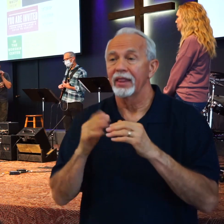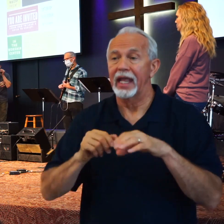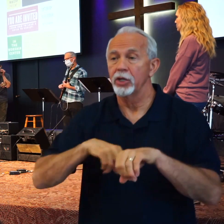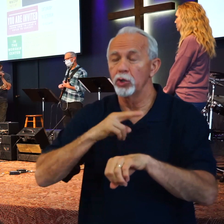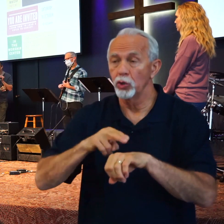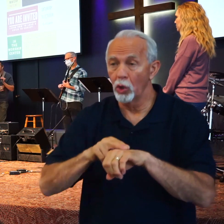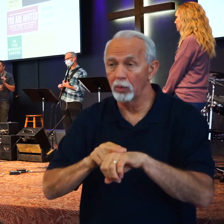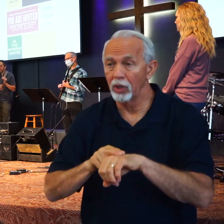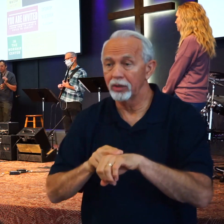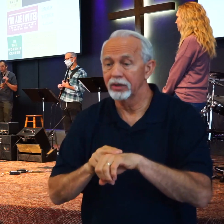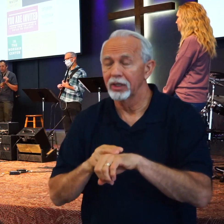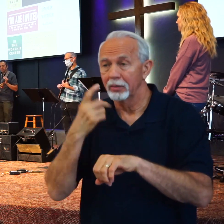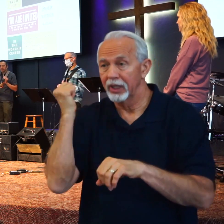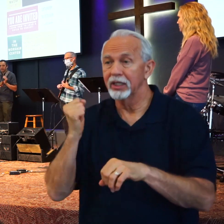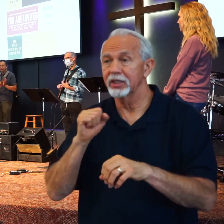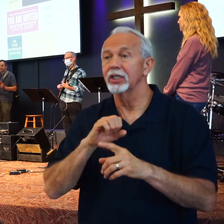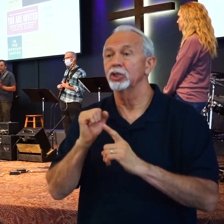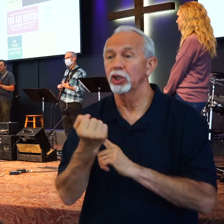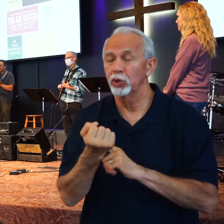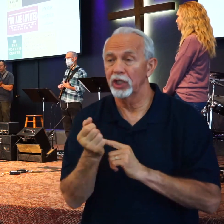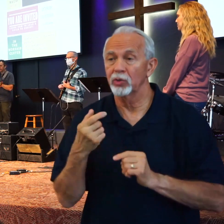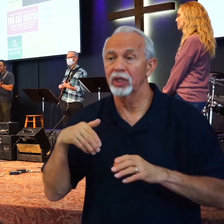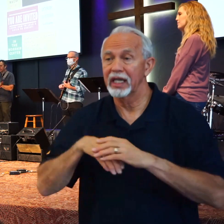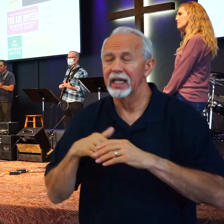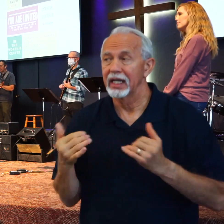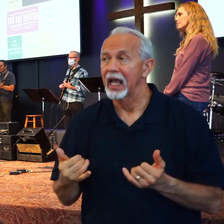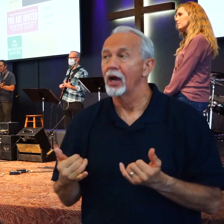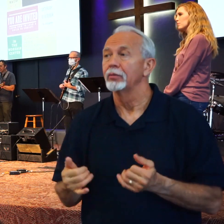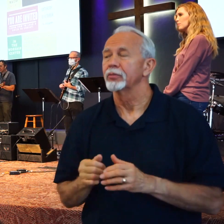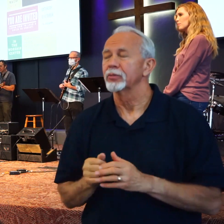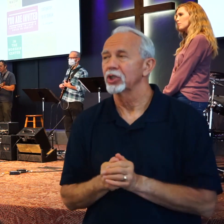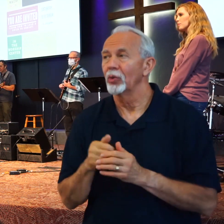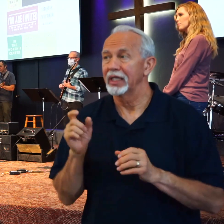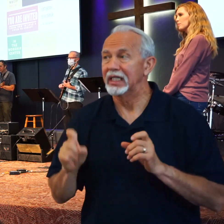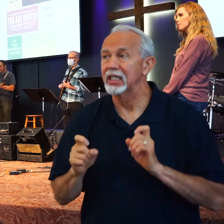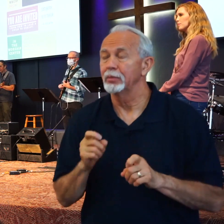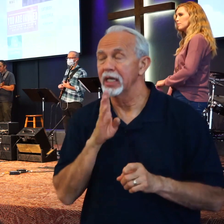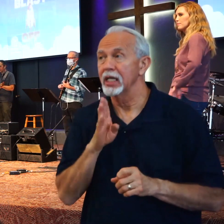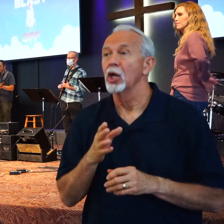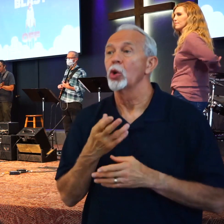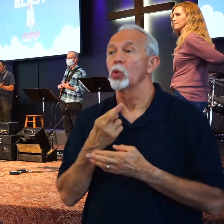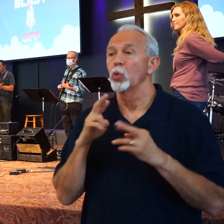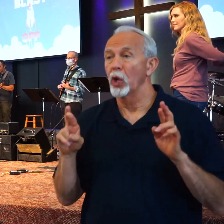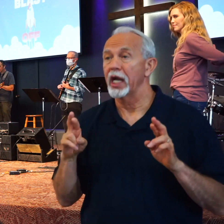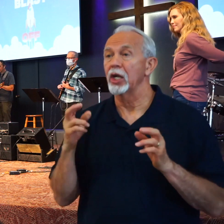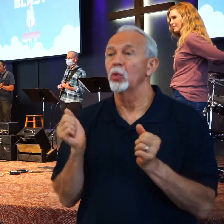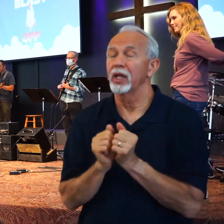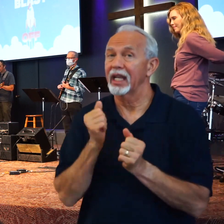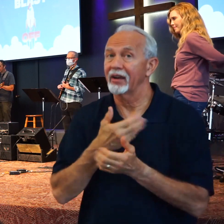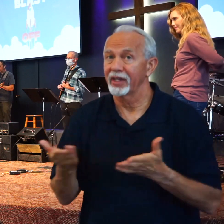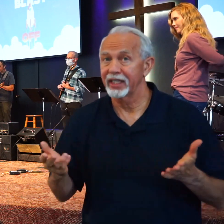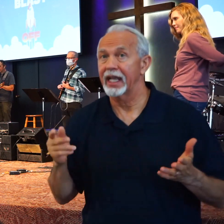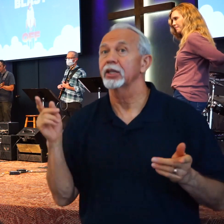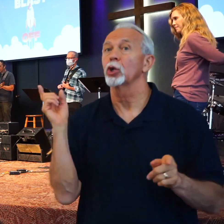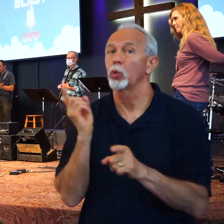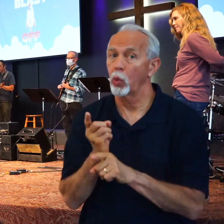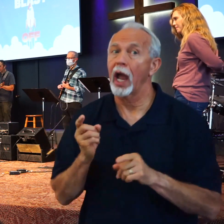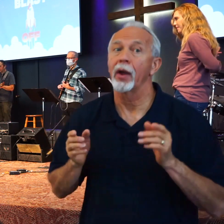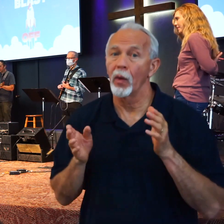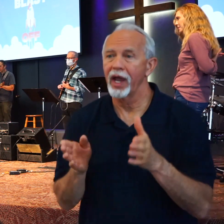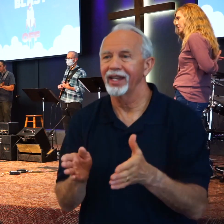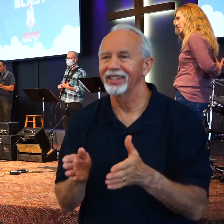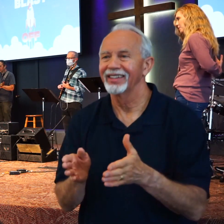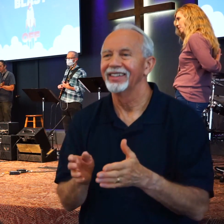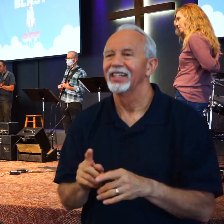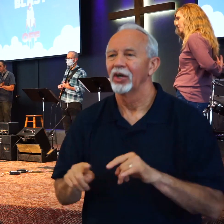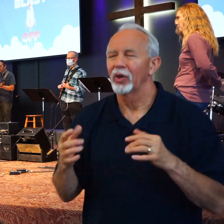circumstances, so we're going to have to be having our act together as far as procedures and how we go about doing the Fall Family Festival. But right now,